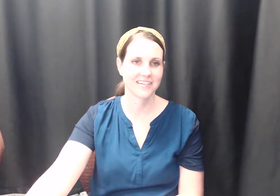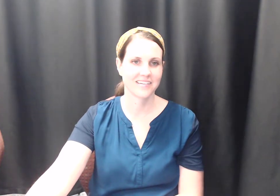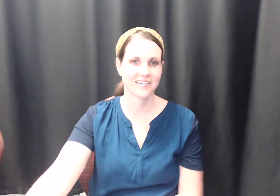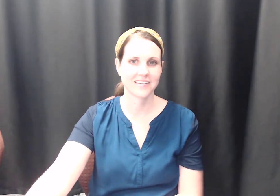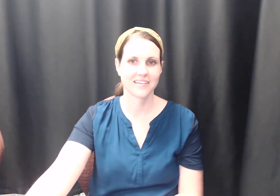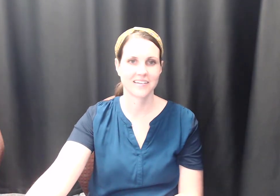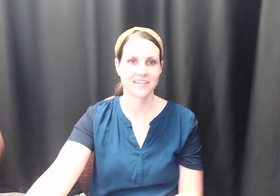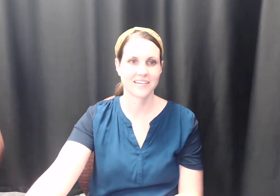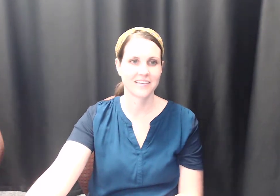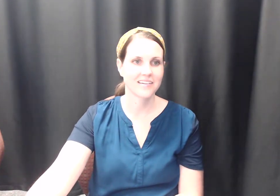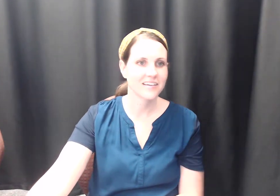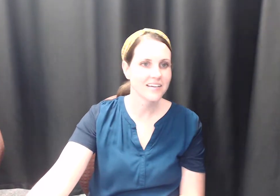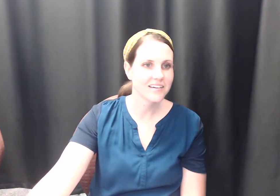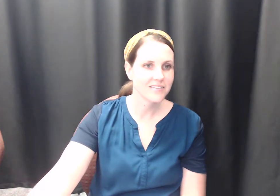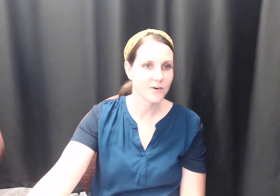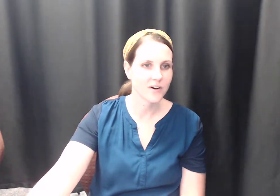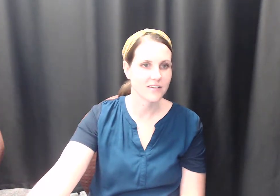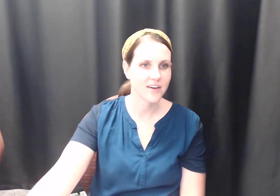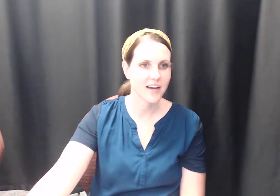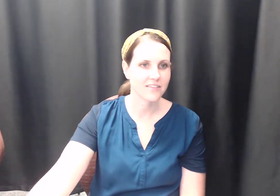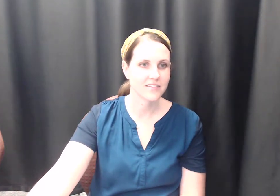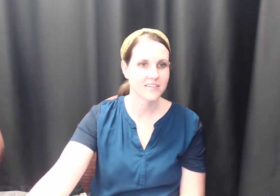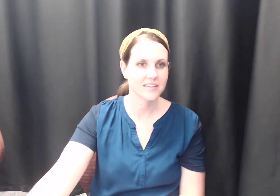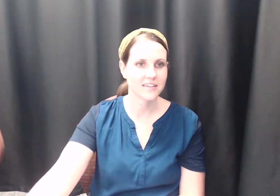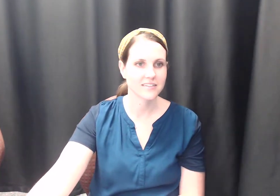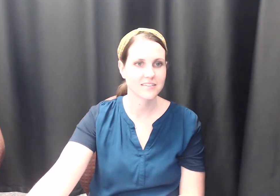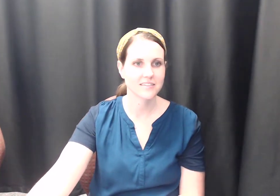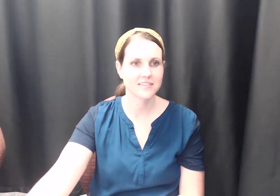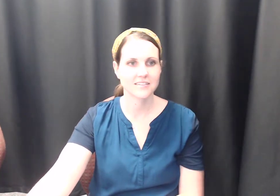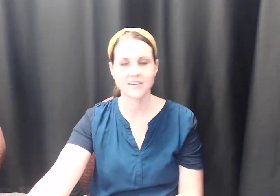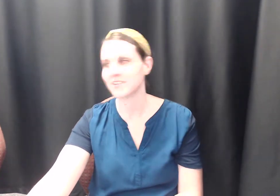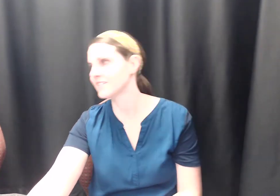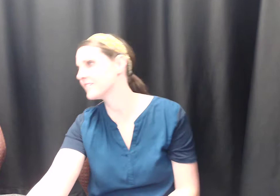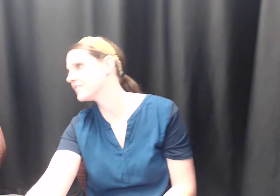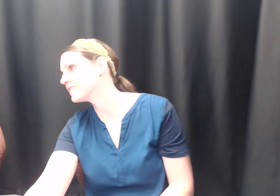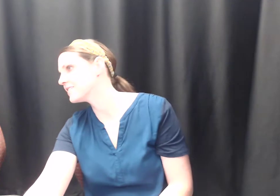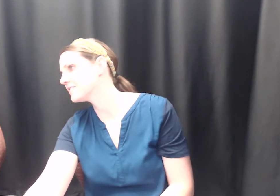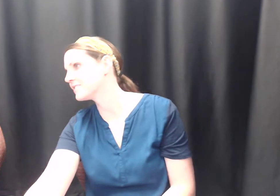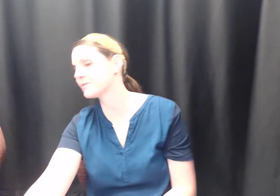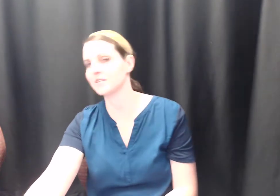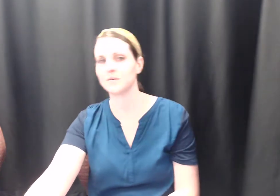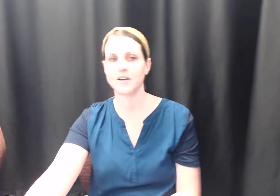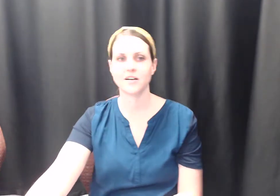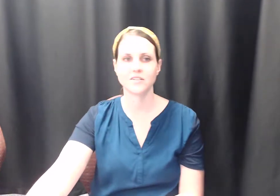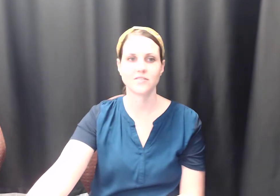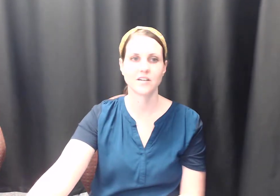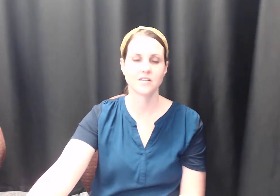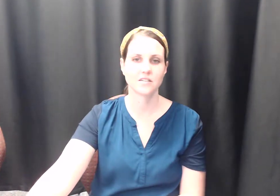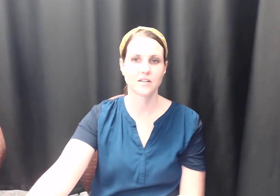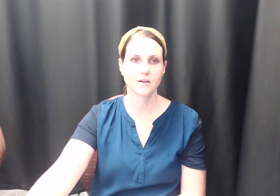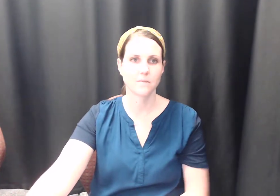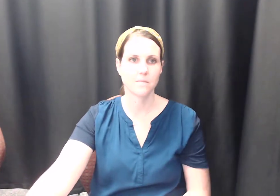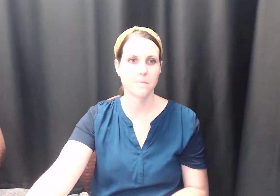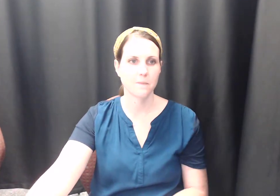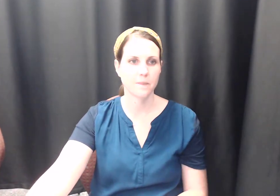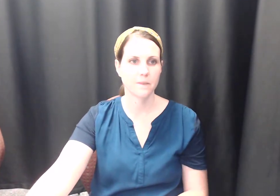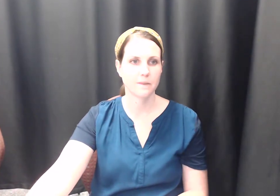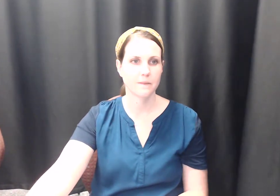What seconds are you on? 4, 5, 6, 7. So we're a little bit off, it's fine. 9. Childhood is